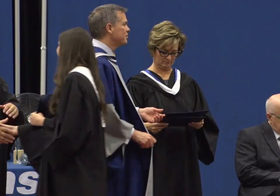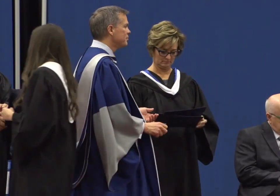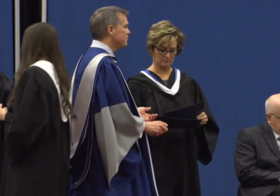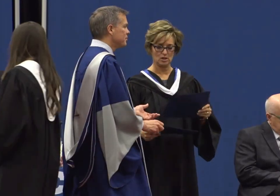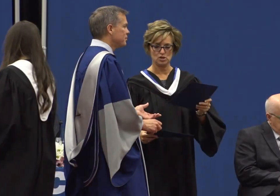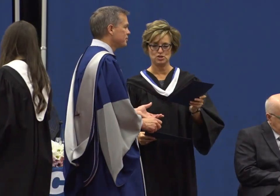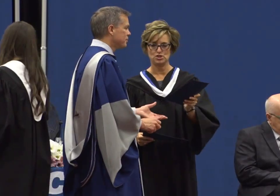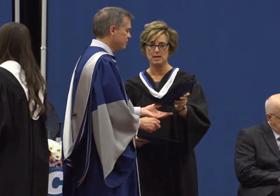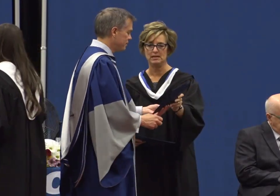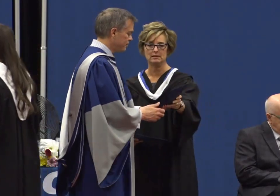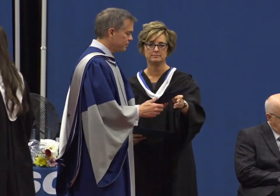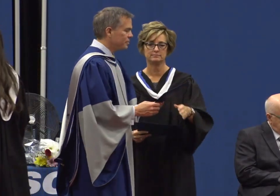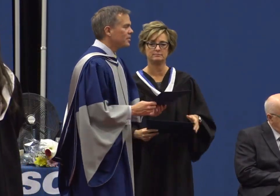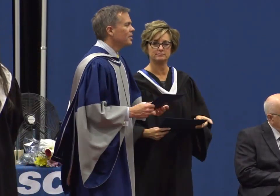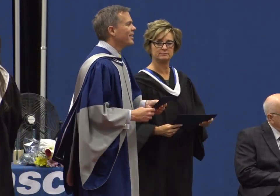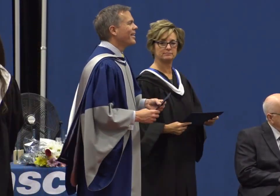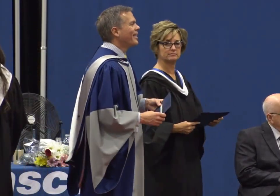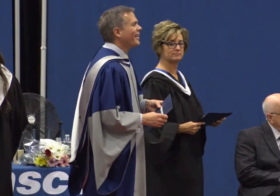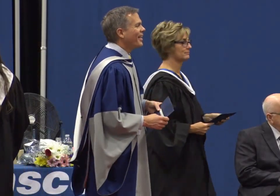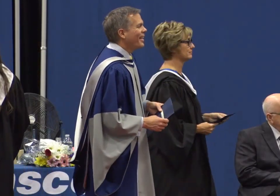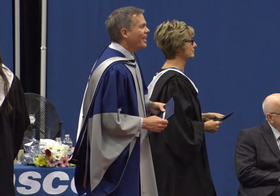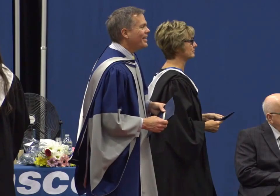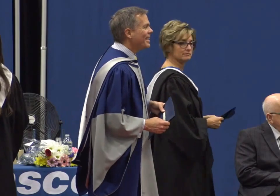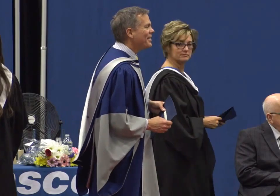Jamie Wilson.